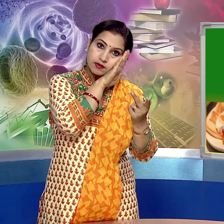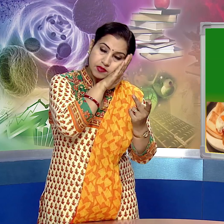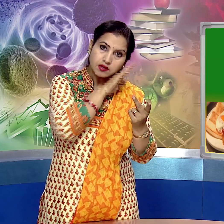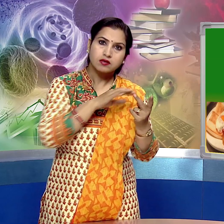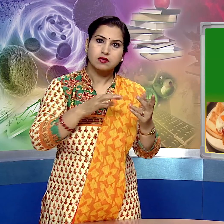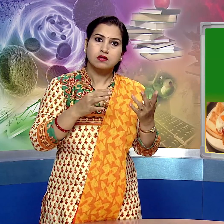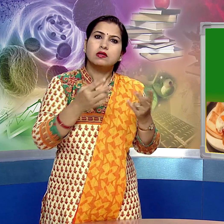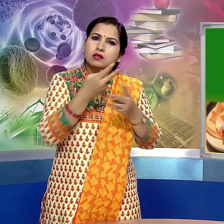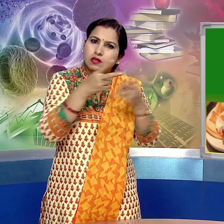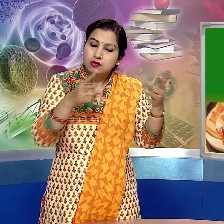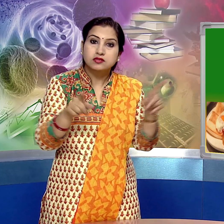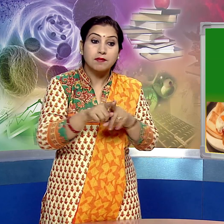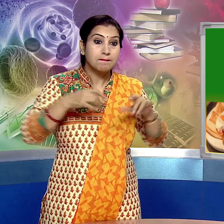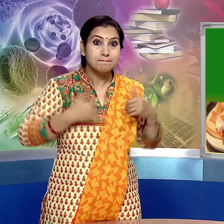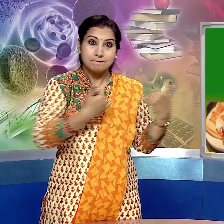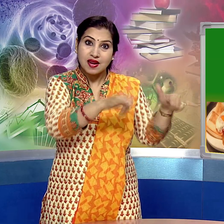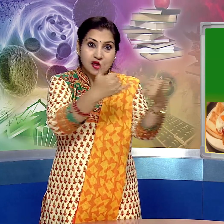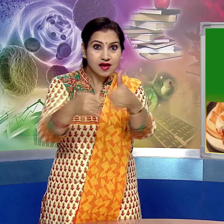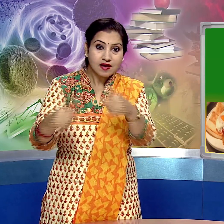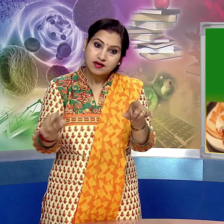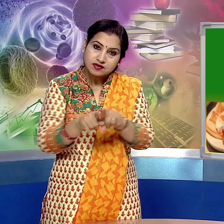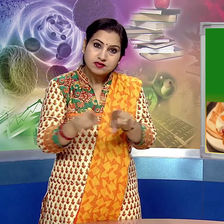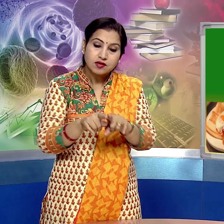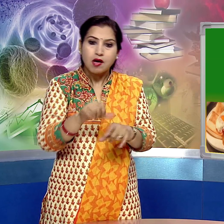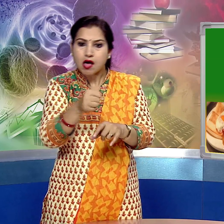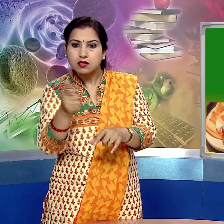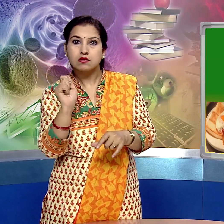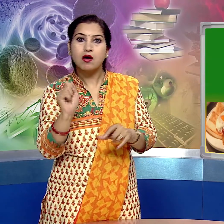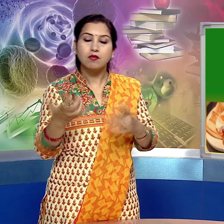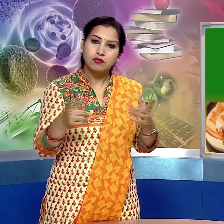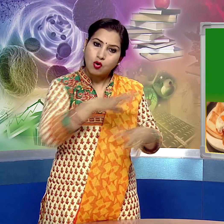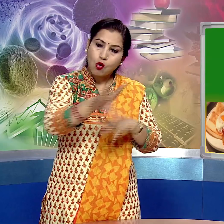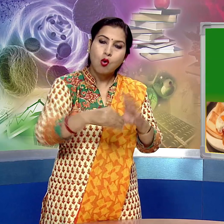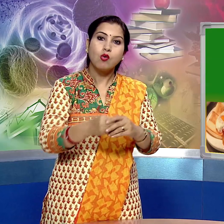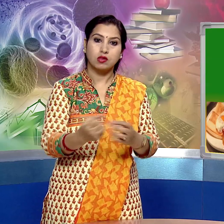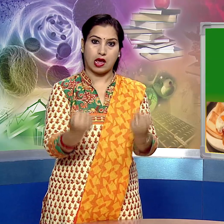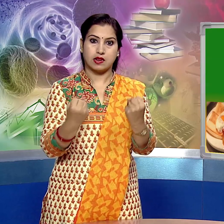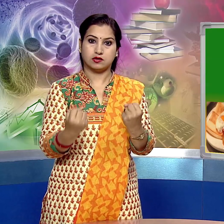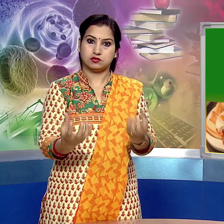sleeping. It is also needed for play and other activities.